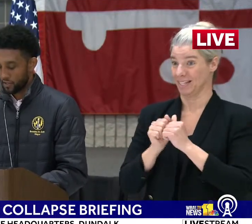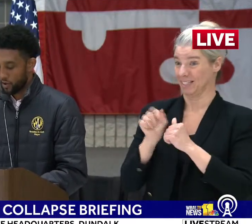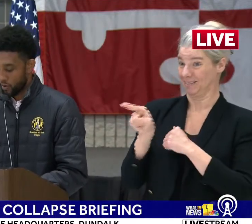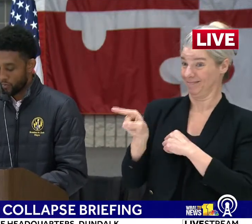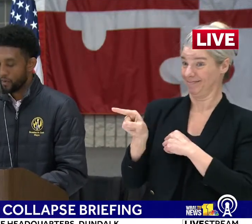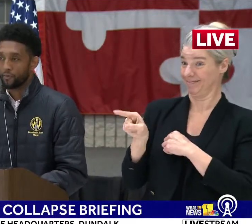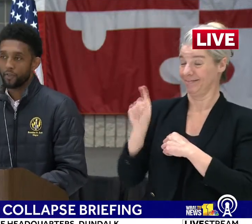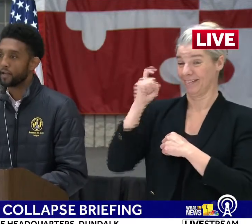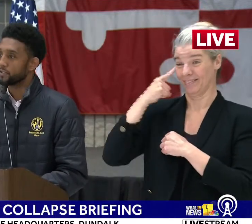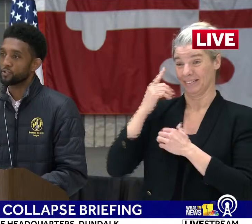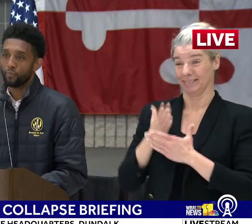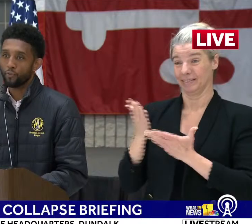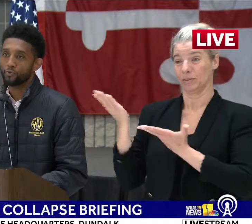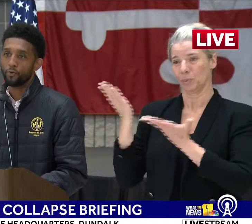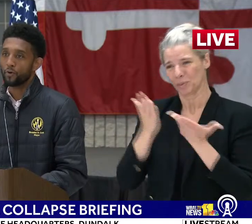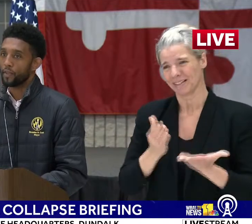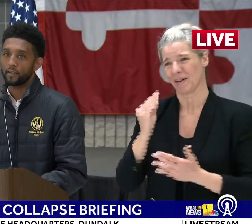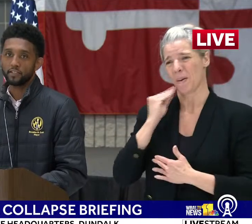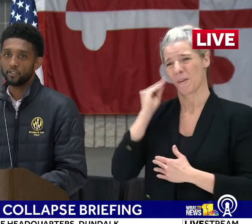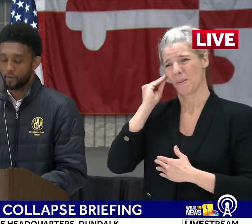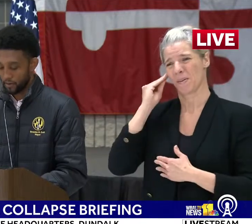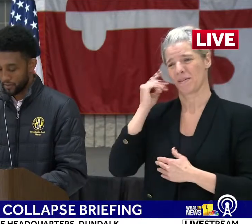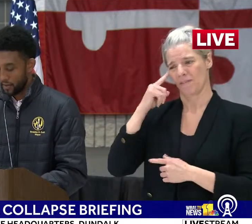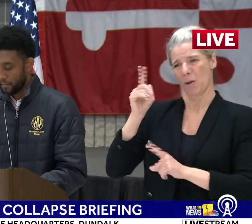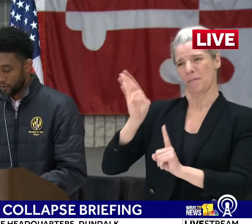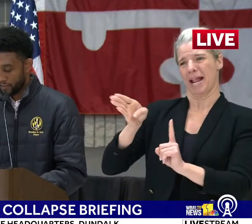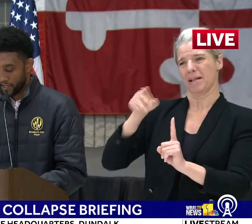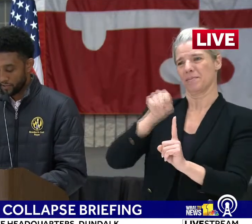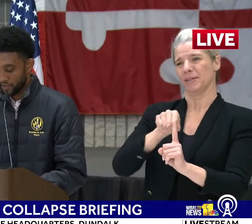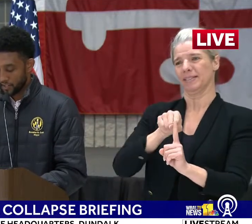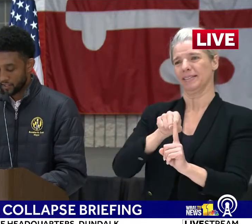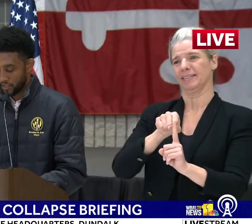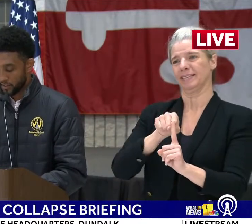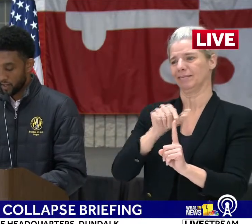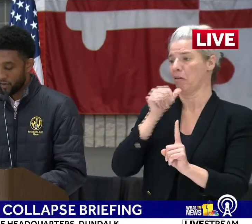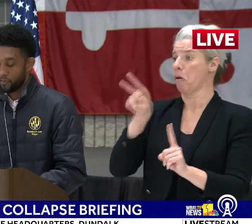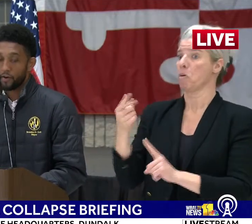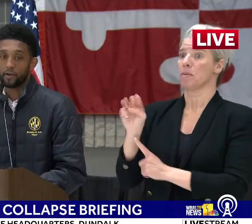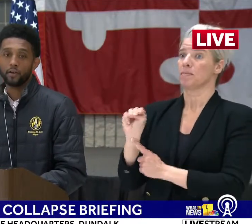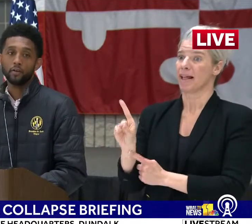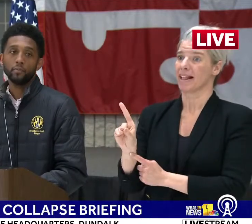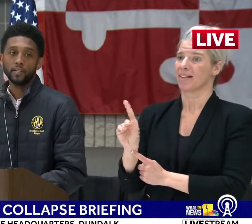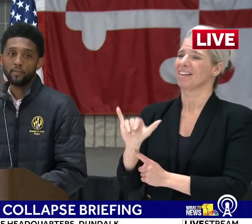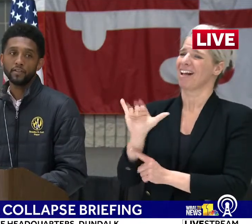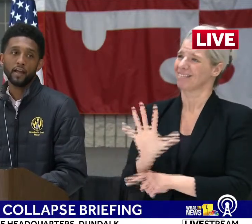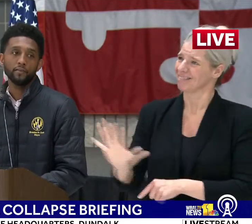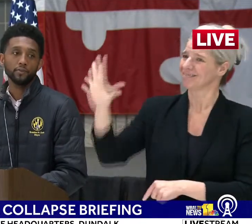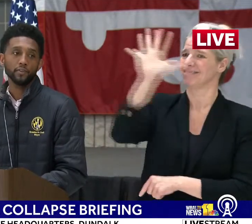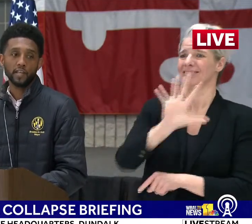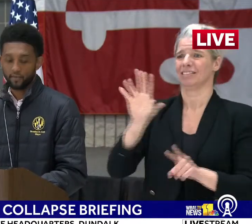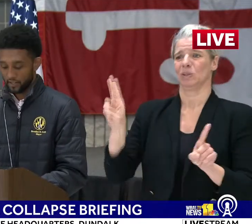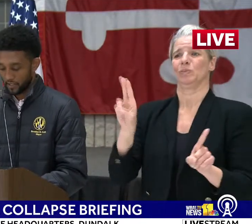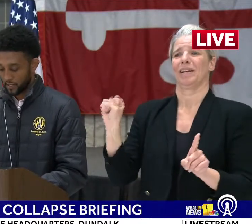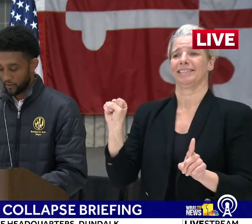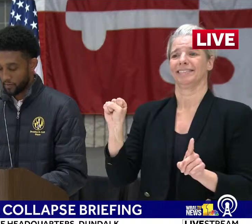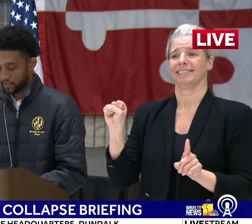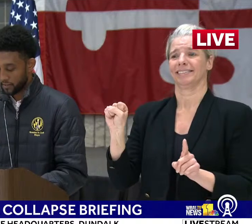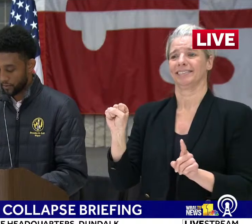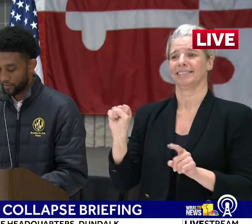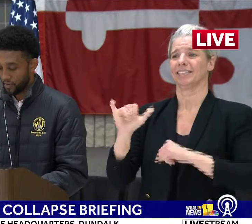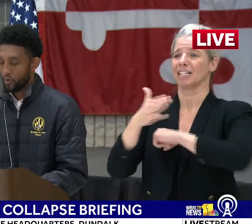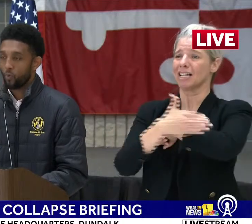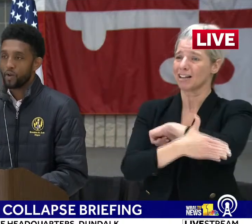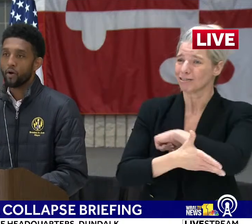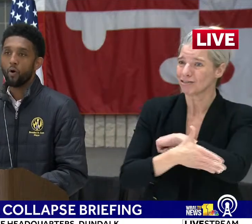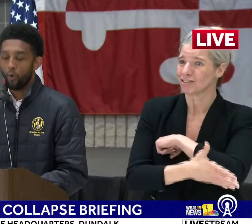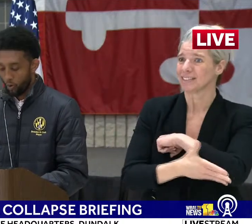to bring this home for not just Baltimore, not just Maryland, but these United States of America, but even down to the county executive